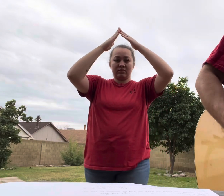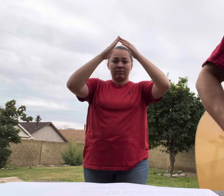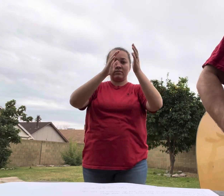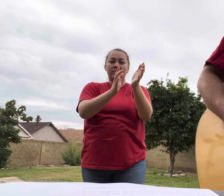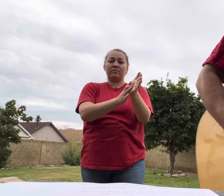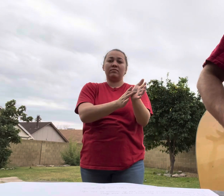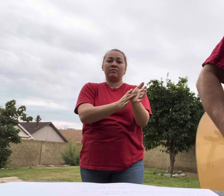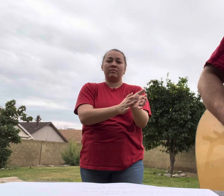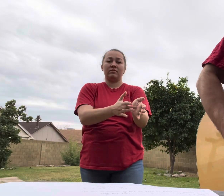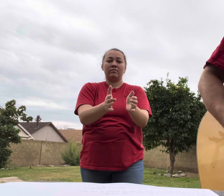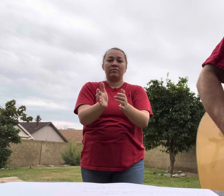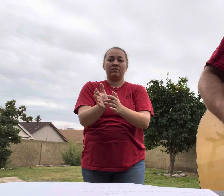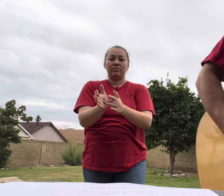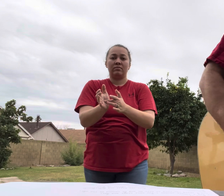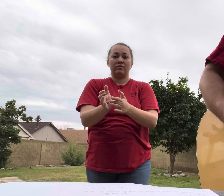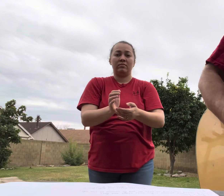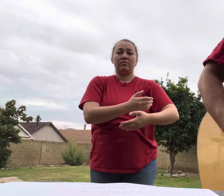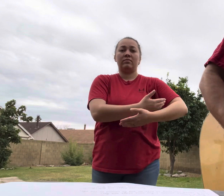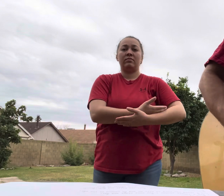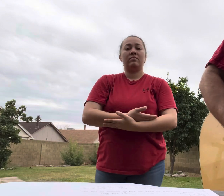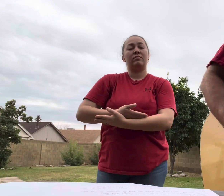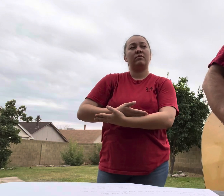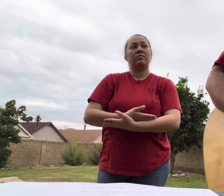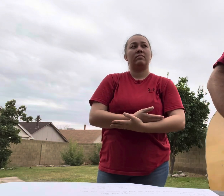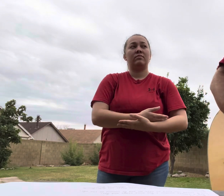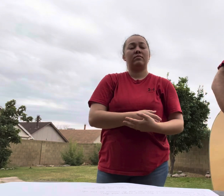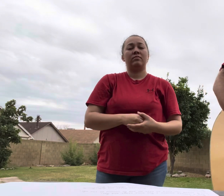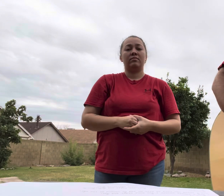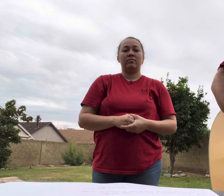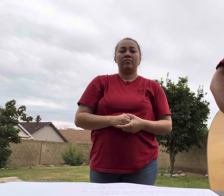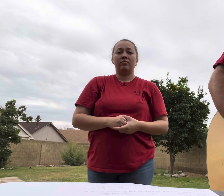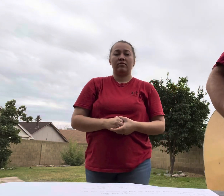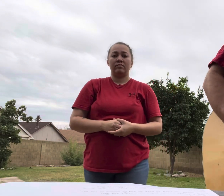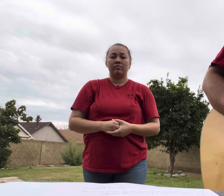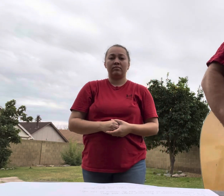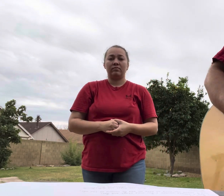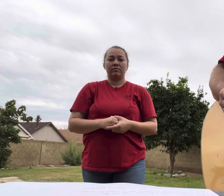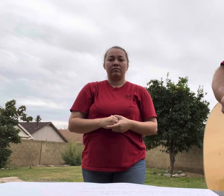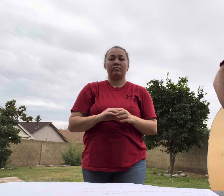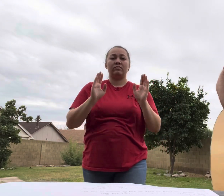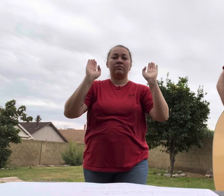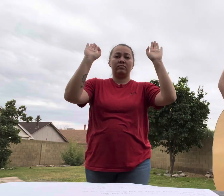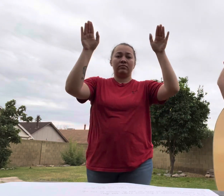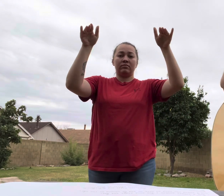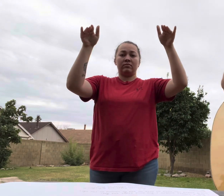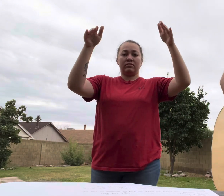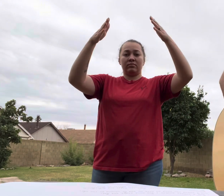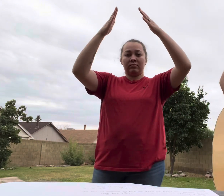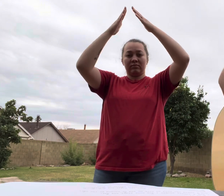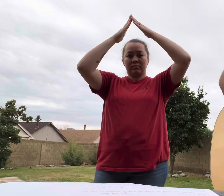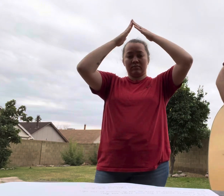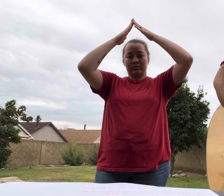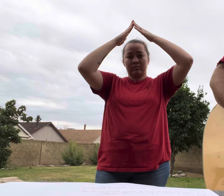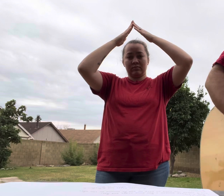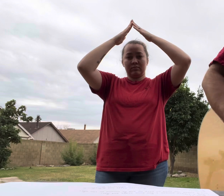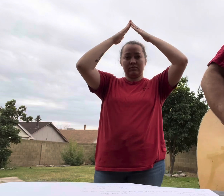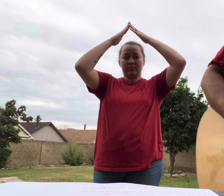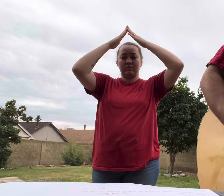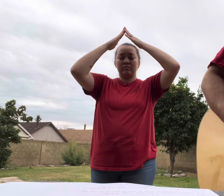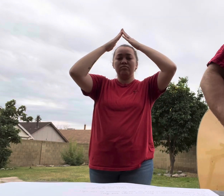mountain that Jesus Christ is born. Go tell it on the mountain.